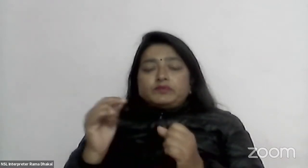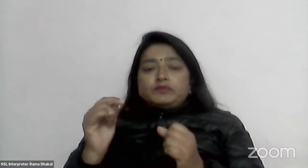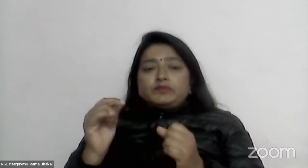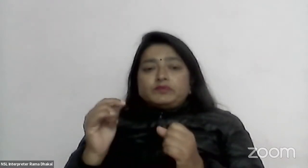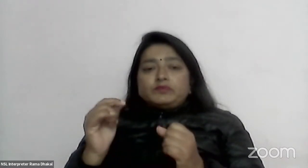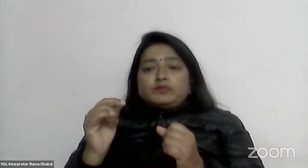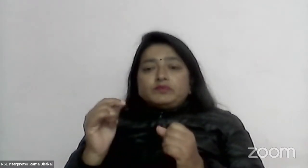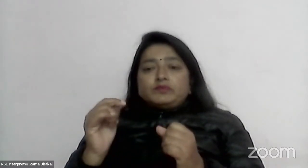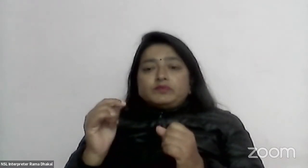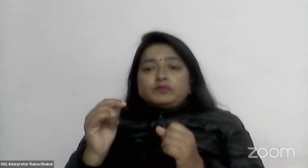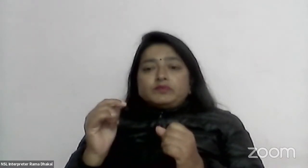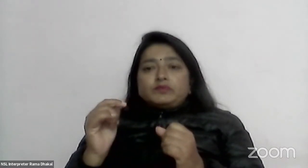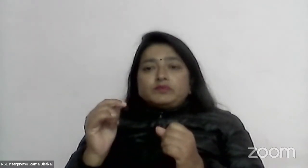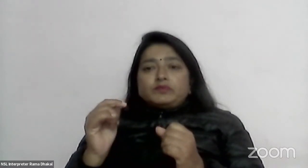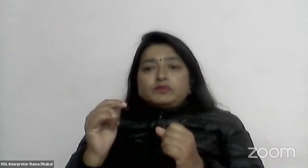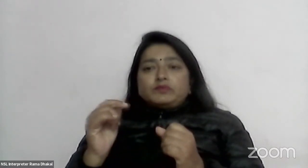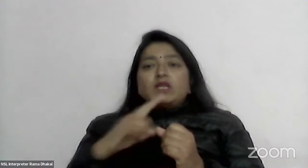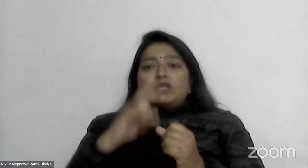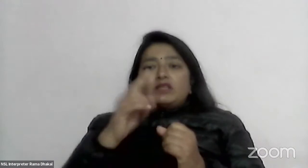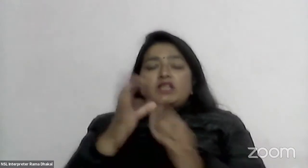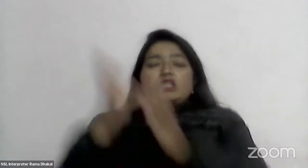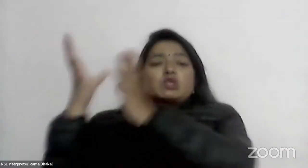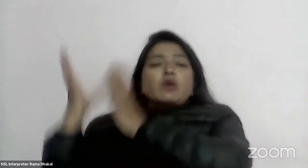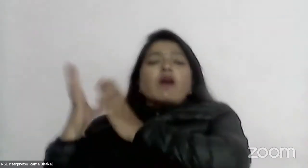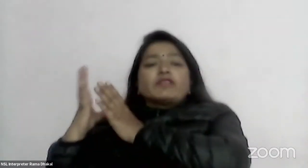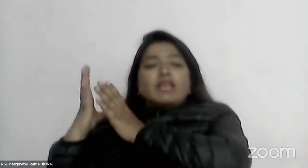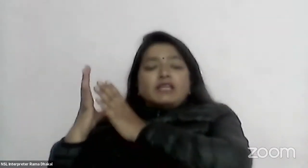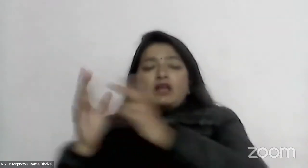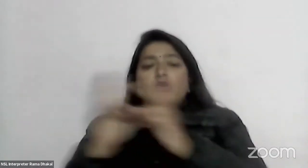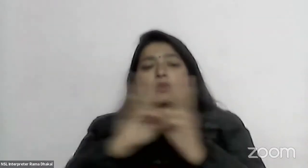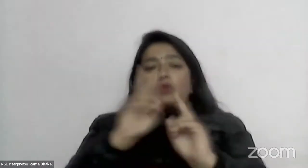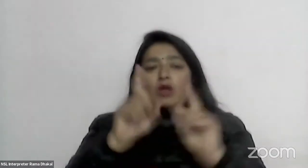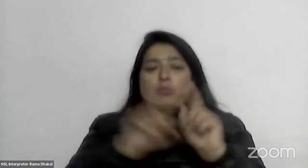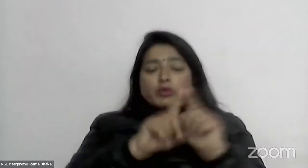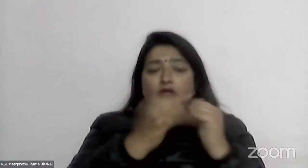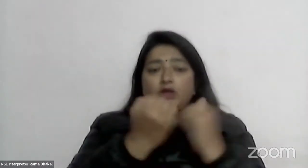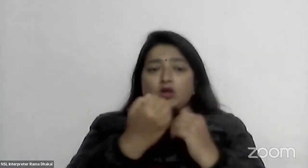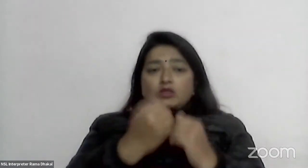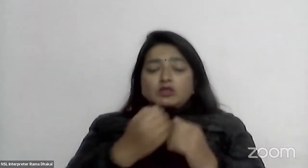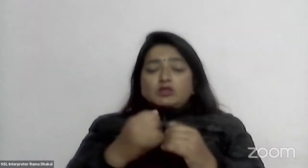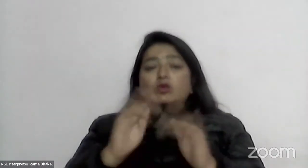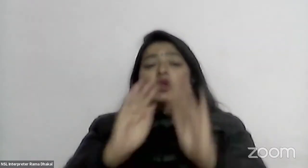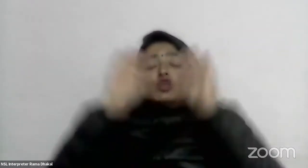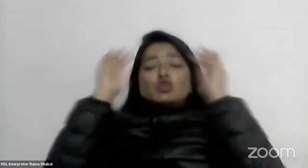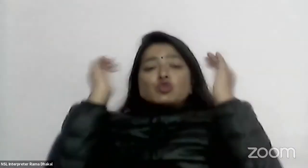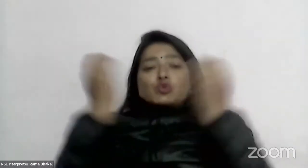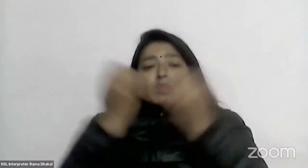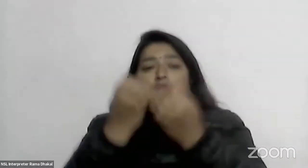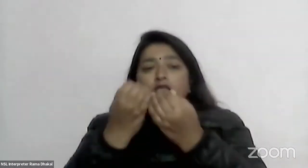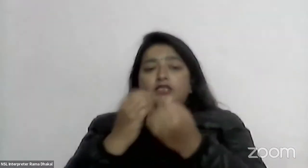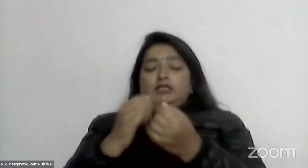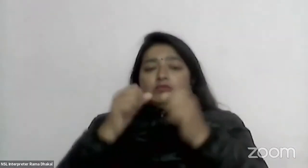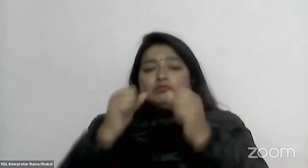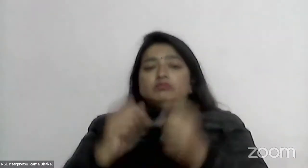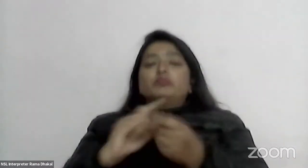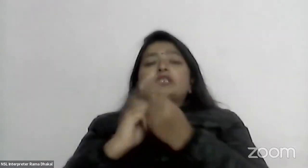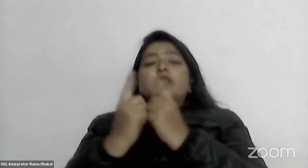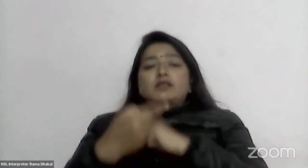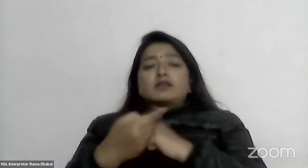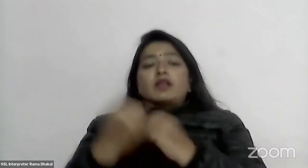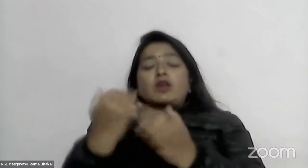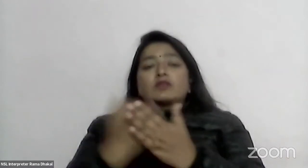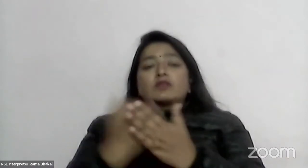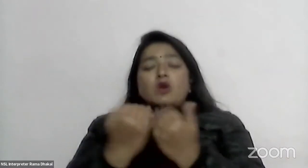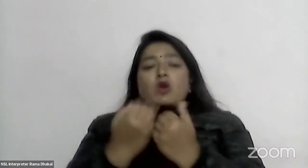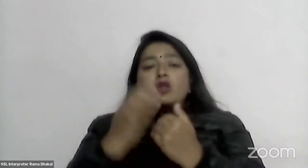that would promote better accountability. The measures around safe migration, of course, and the acknowledgement of labor trafficking beyond